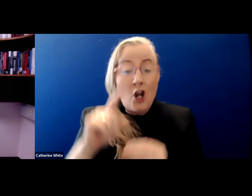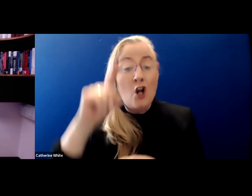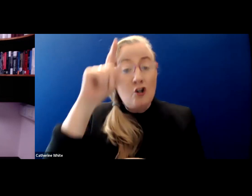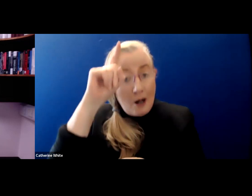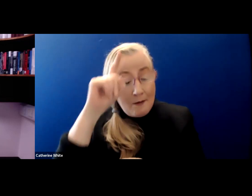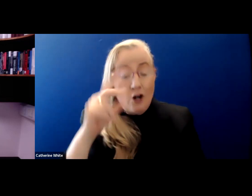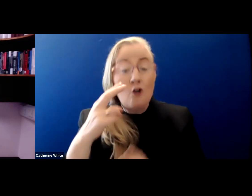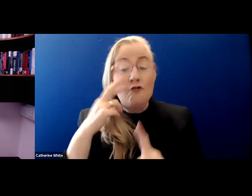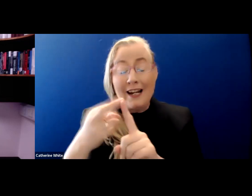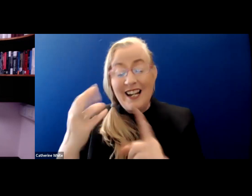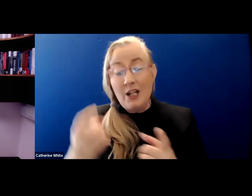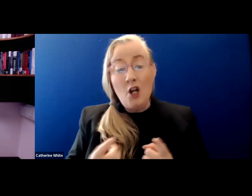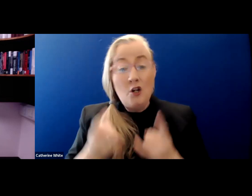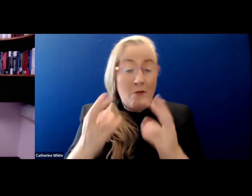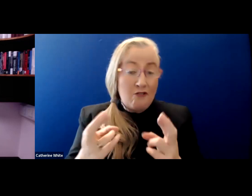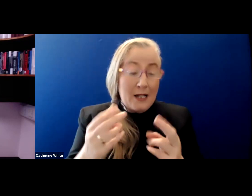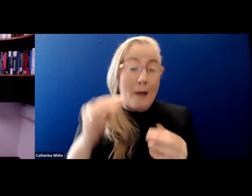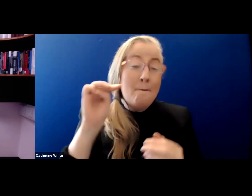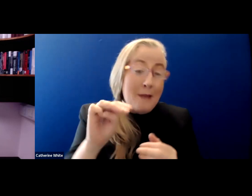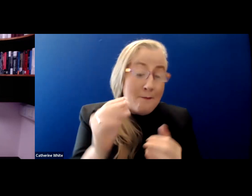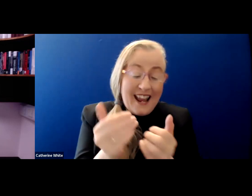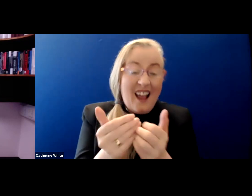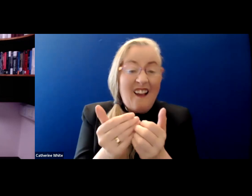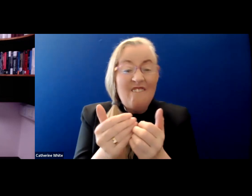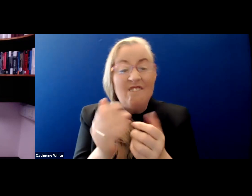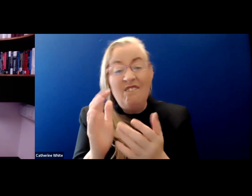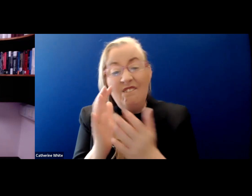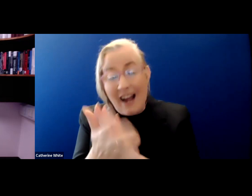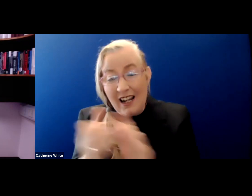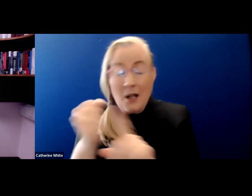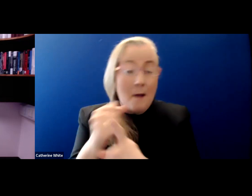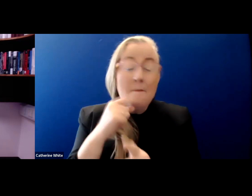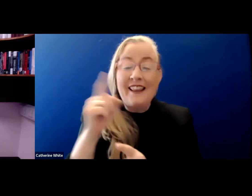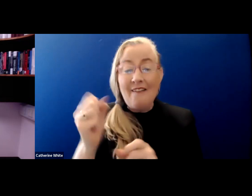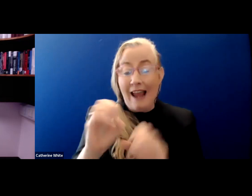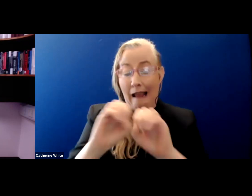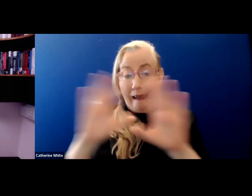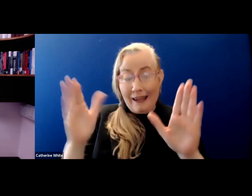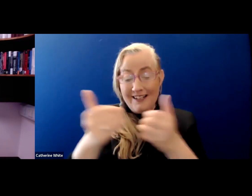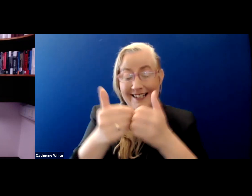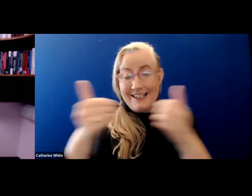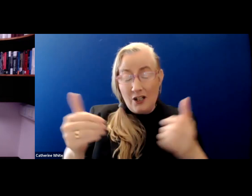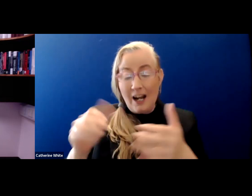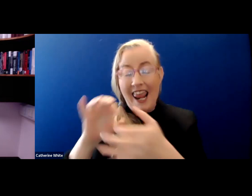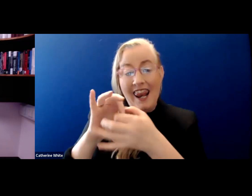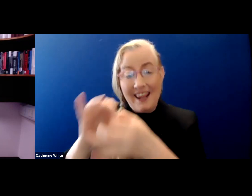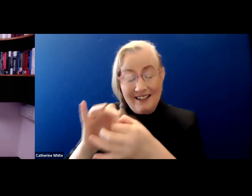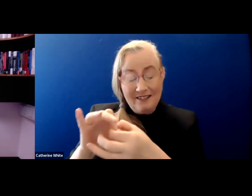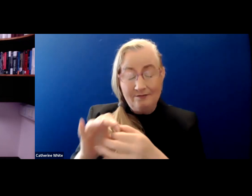human rights may be violated during aggression, but it favored a clear distinction between relevant